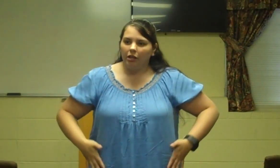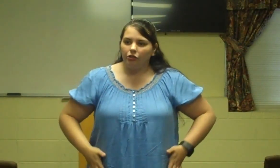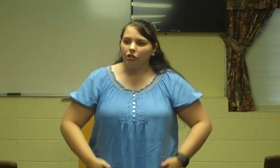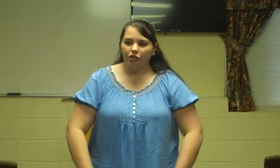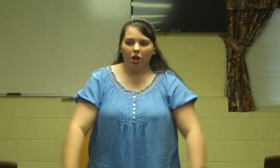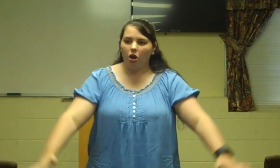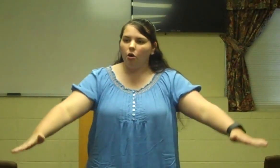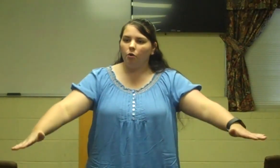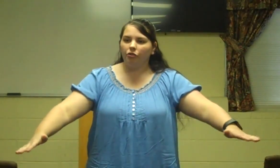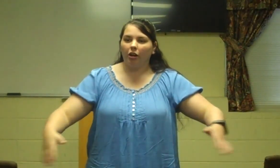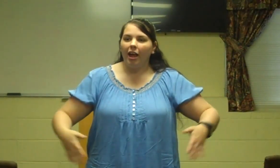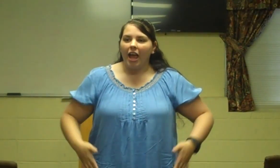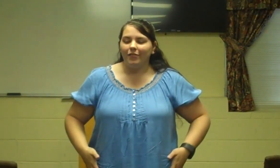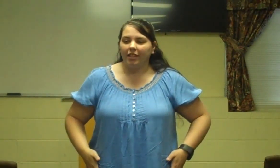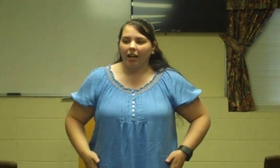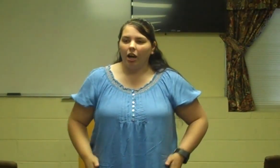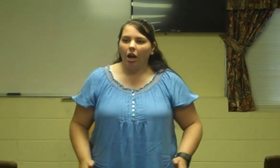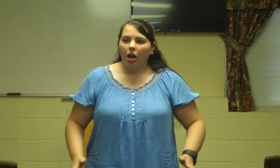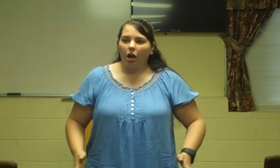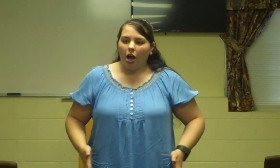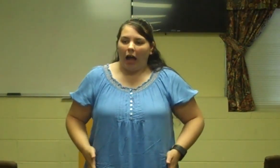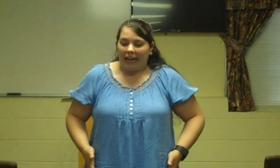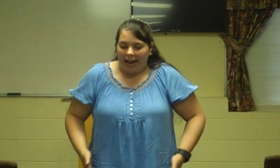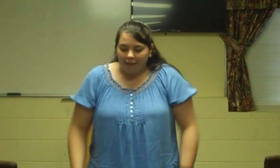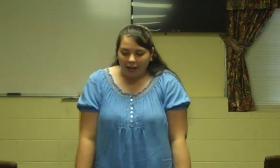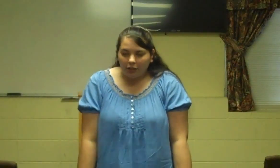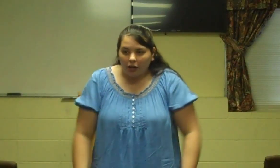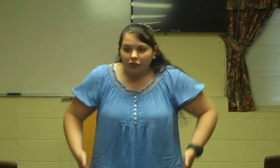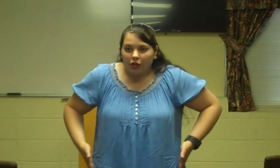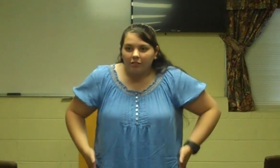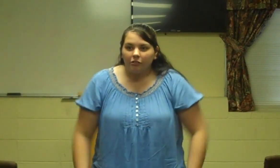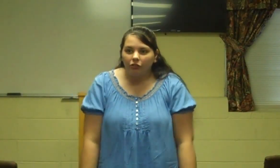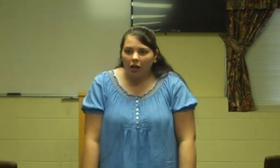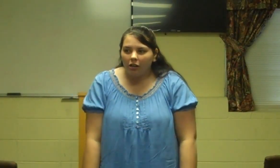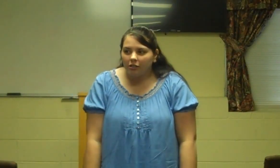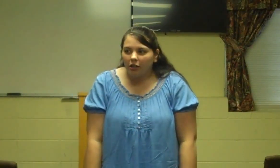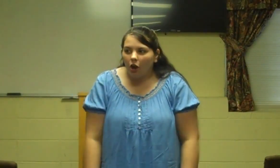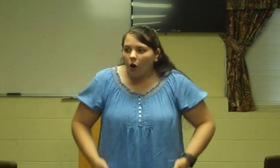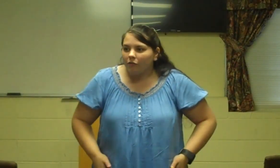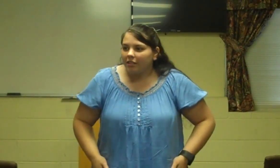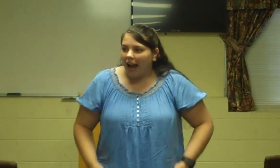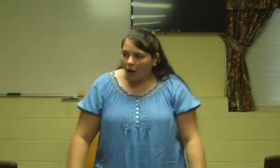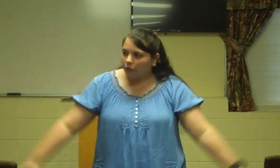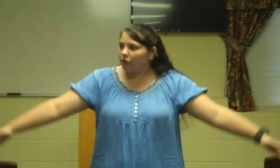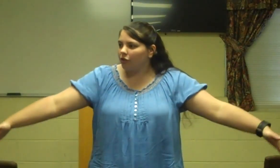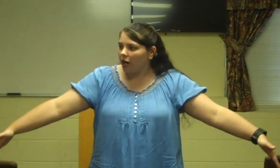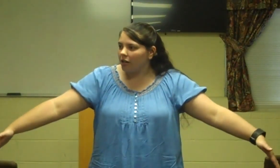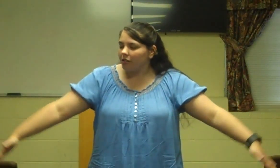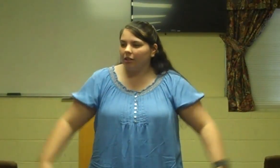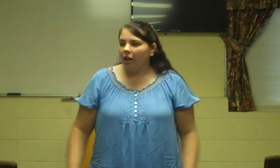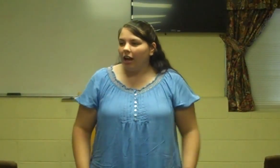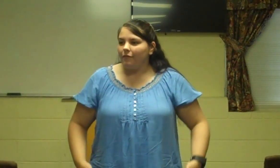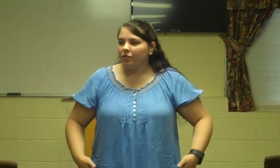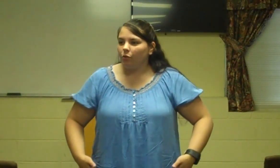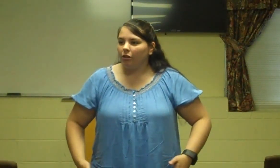So you just show the skirt. If it's like an A-line, or like a straight skirt, if it's an out skirt, if it's one of